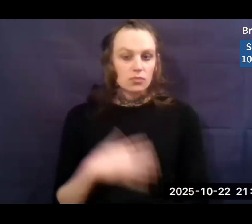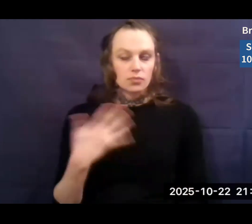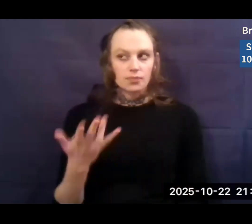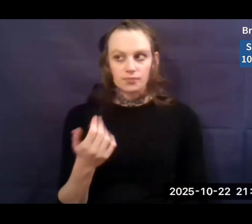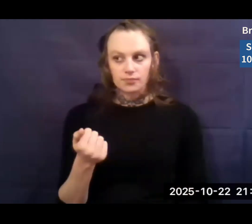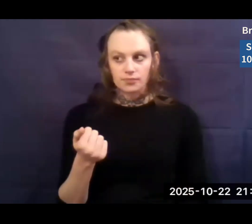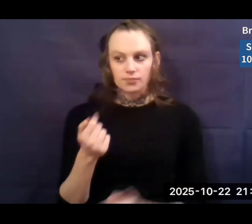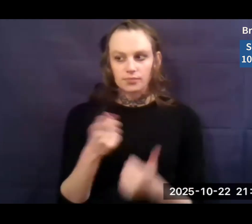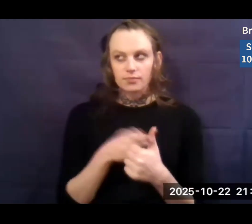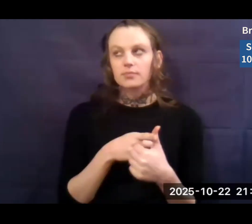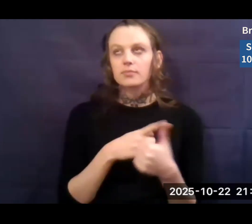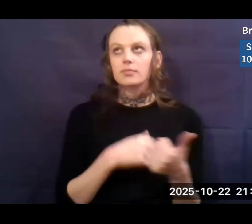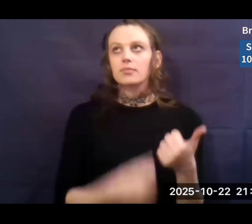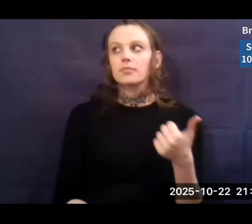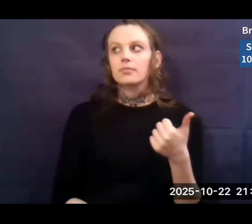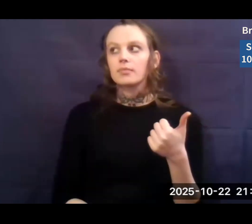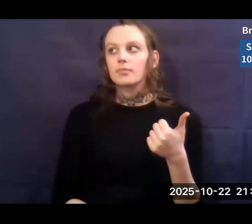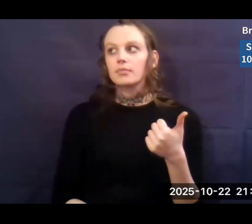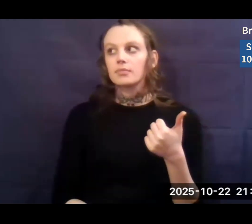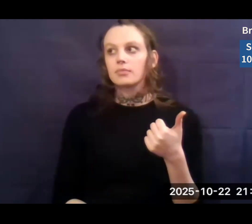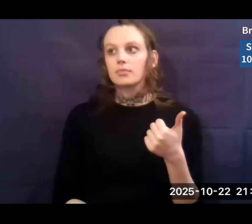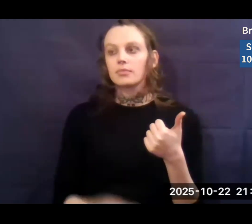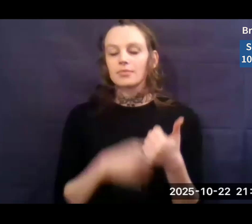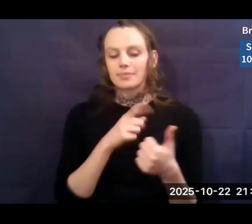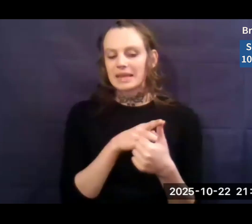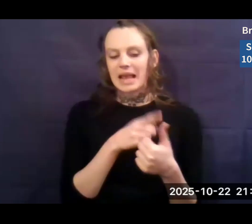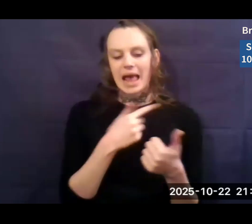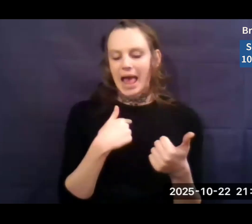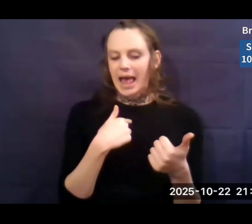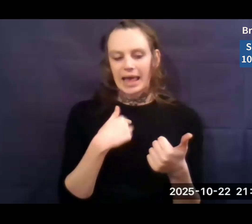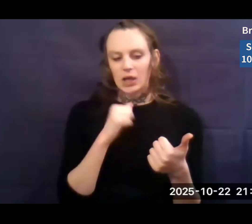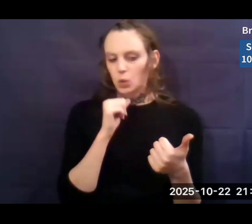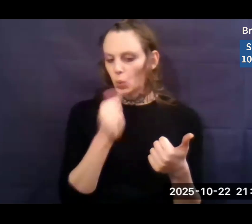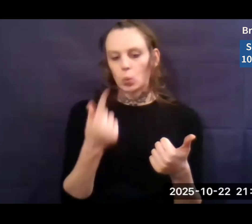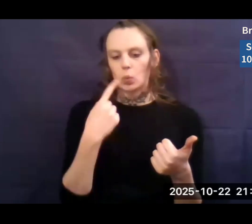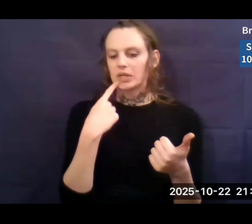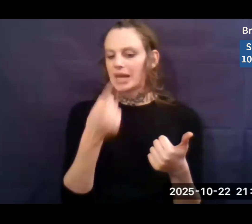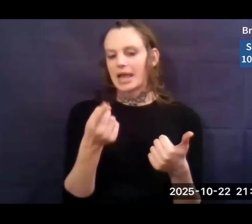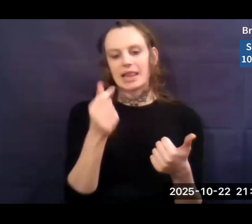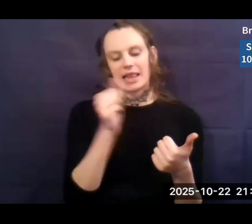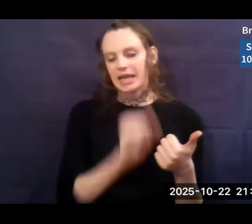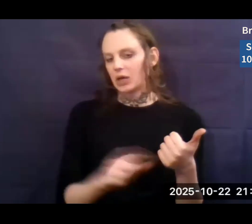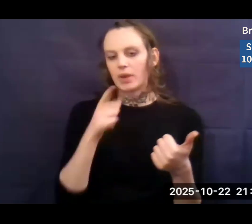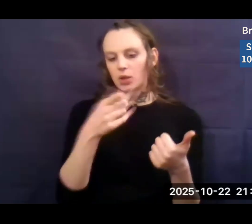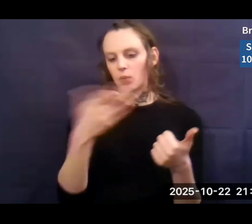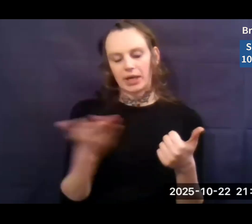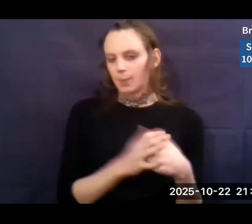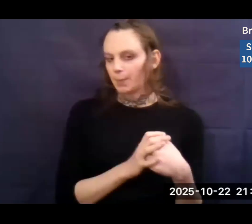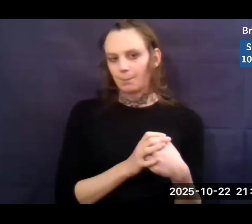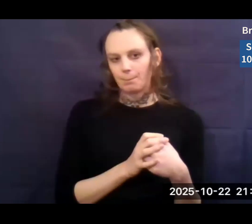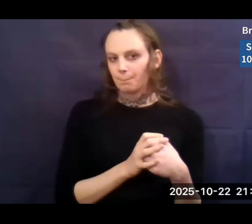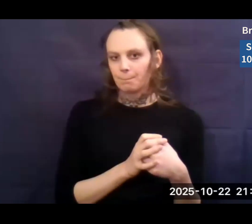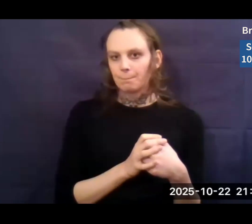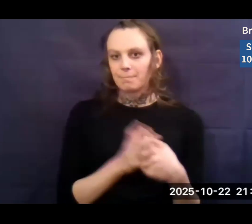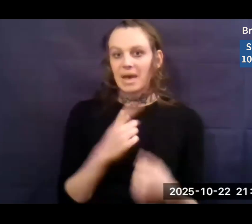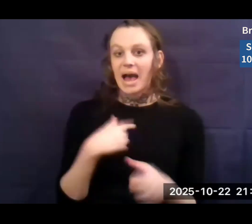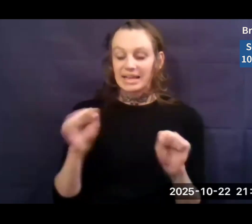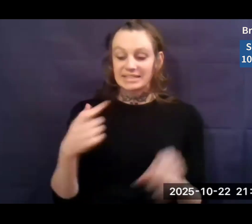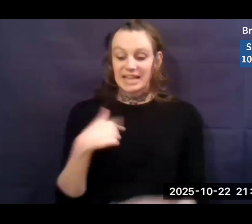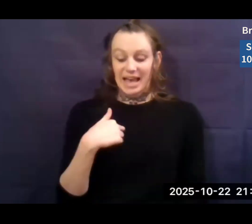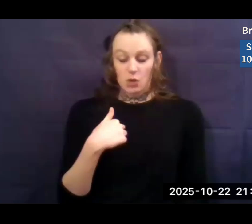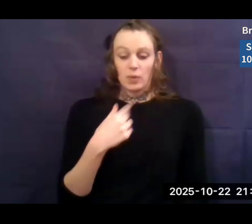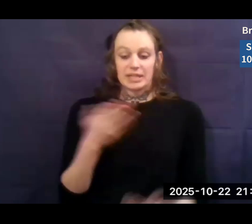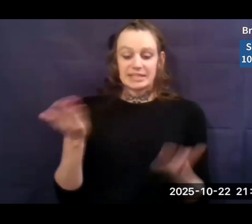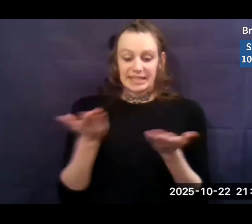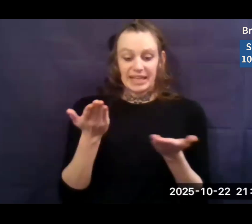there's the part that I don't get to tell anybody that you were here. I can say that I was here, but I can't say that you